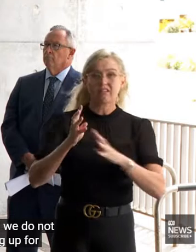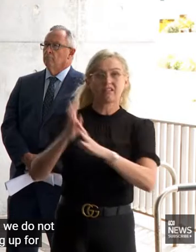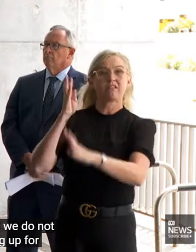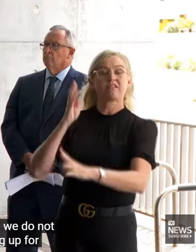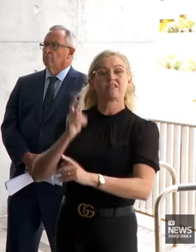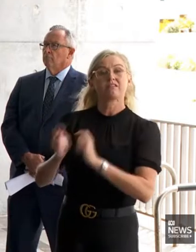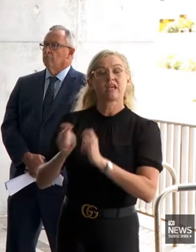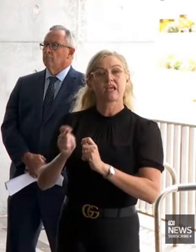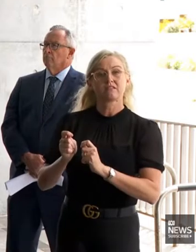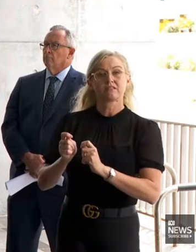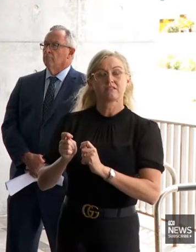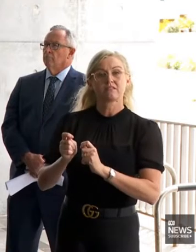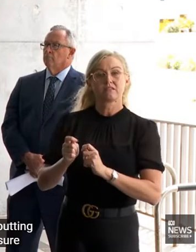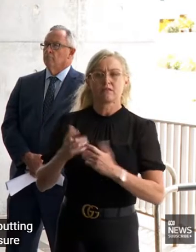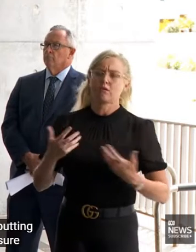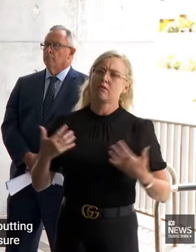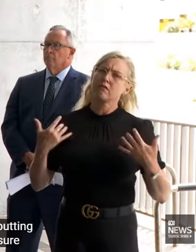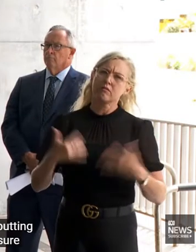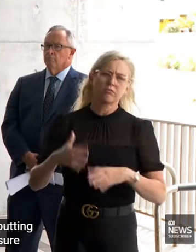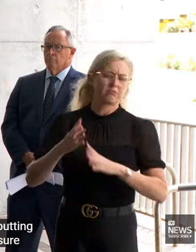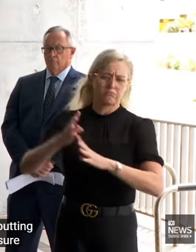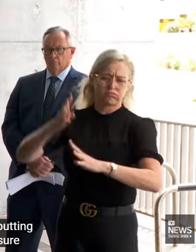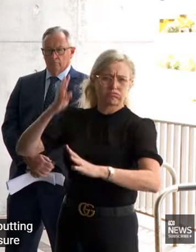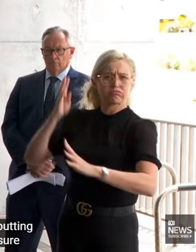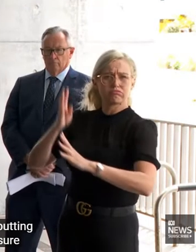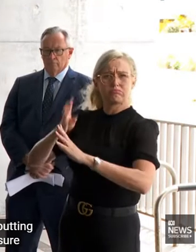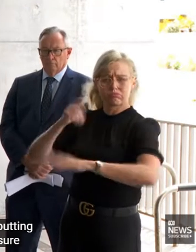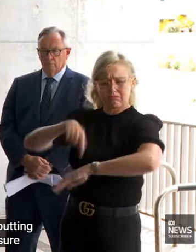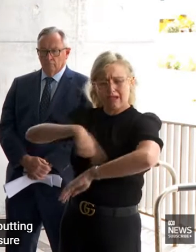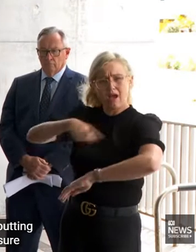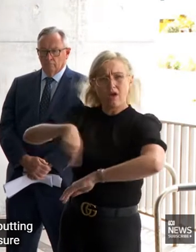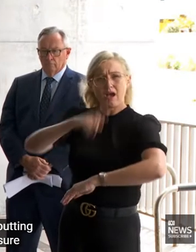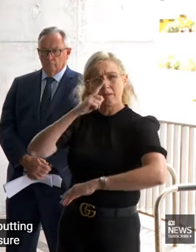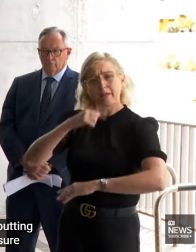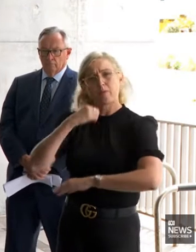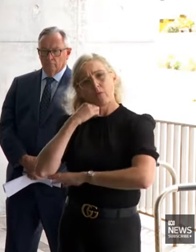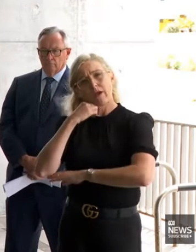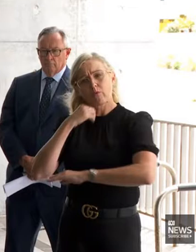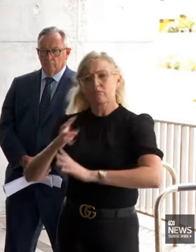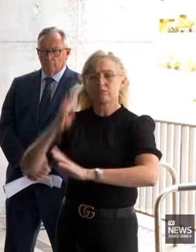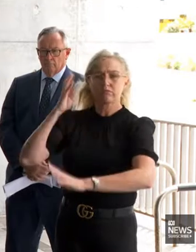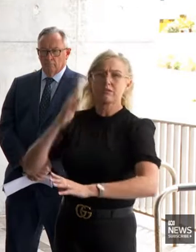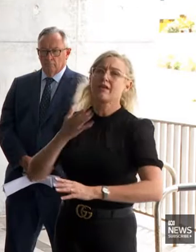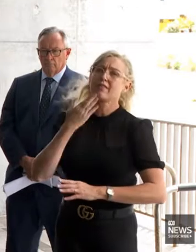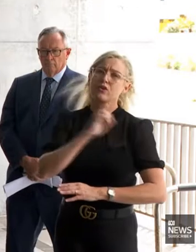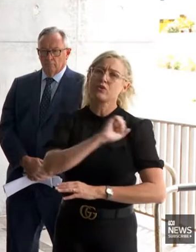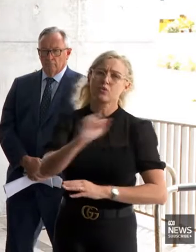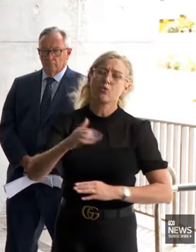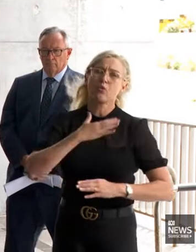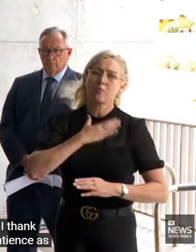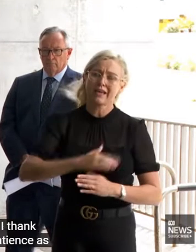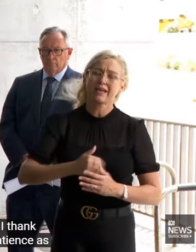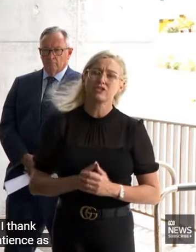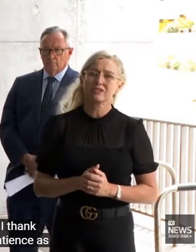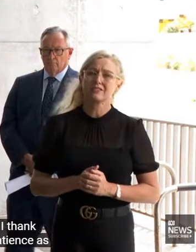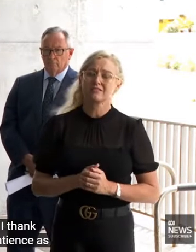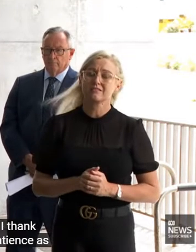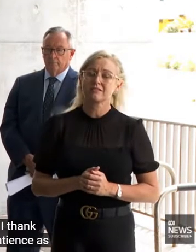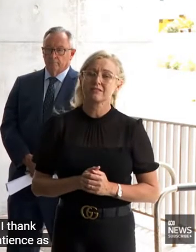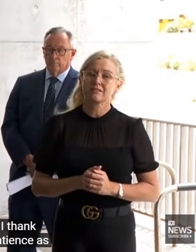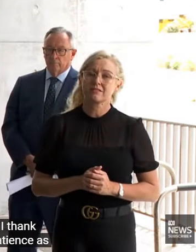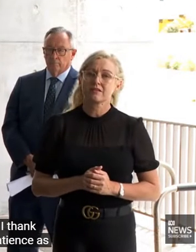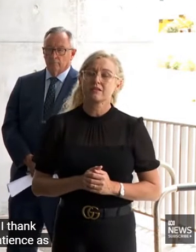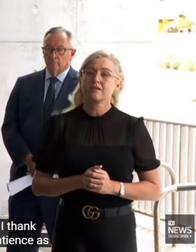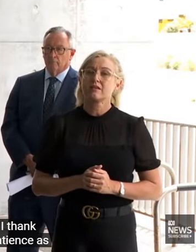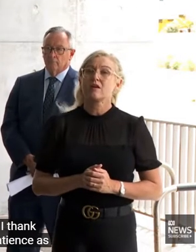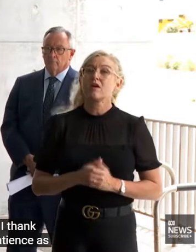PCR test. This is putting enormous pressure on the system, and I thank everybody for their patience as we go through this period of time.